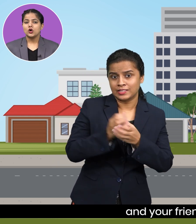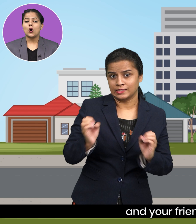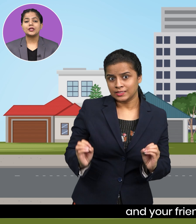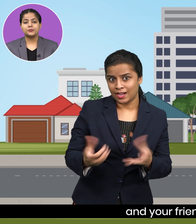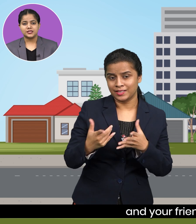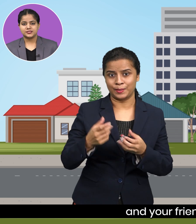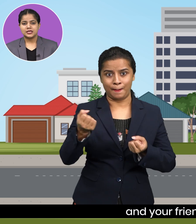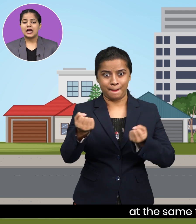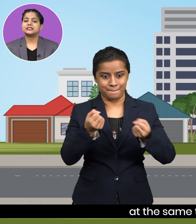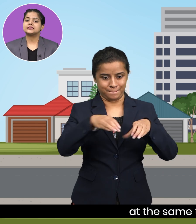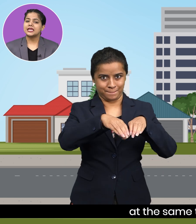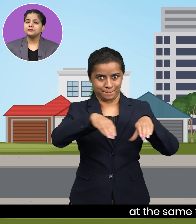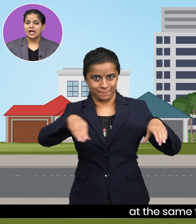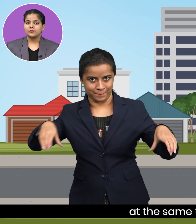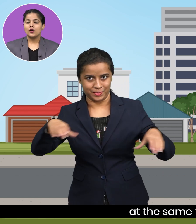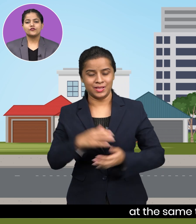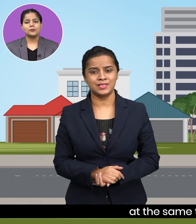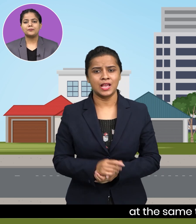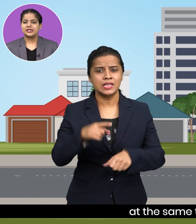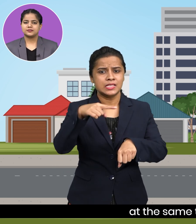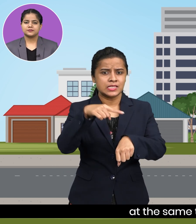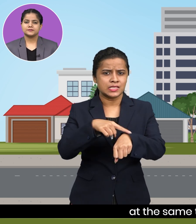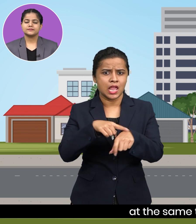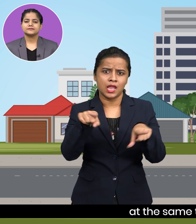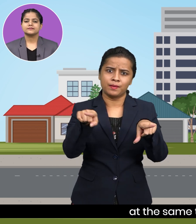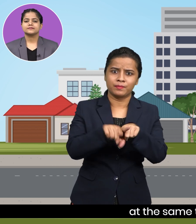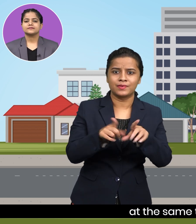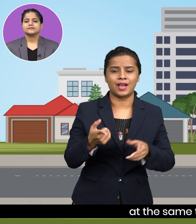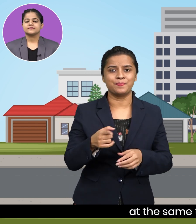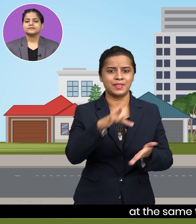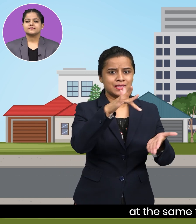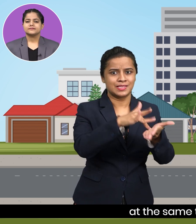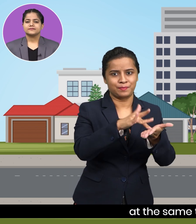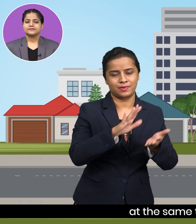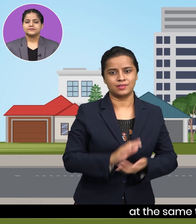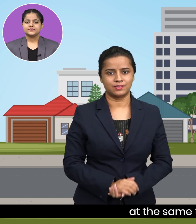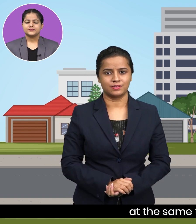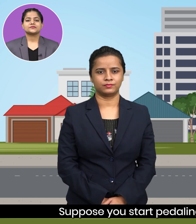started on a bus at the same time from a place.